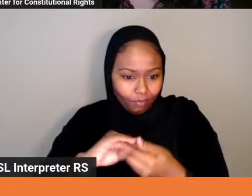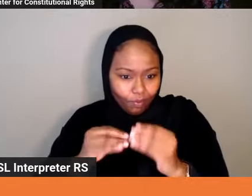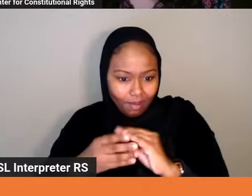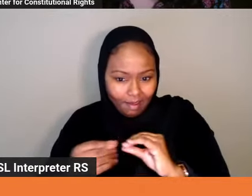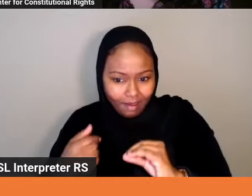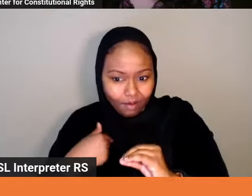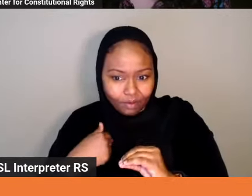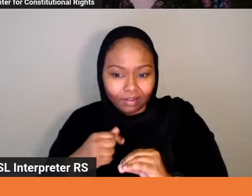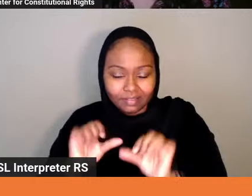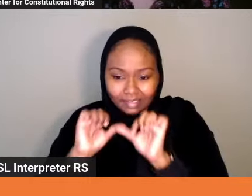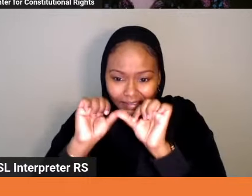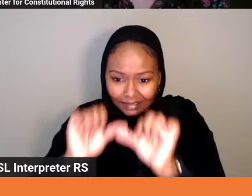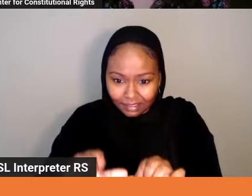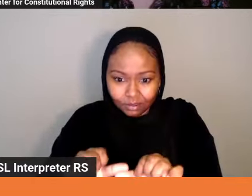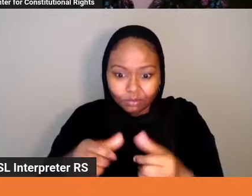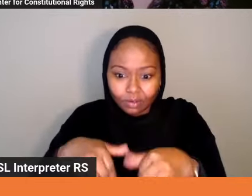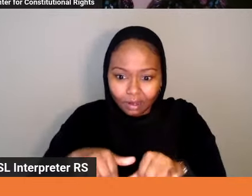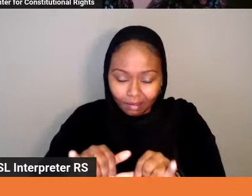open today?